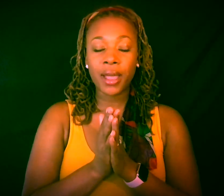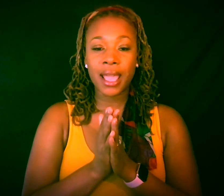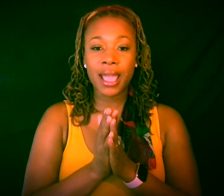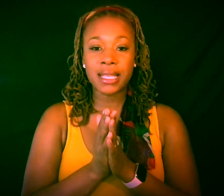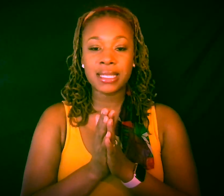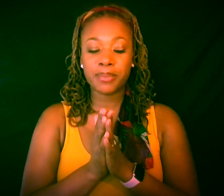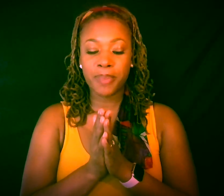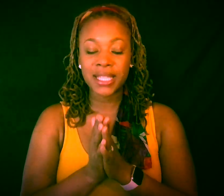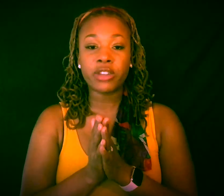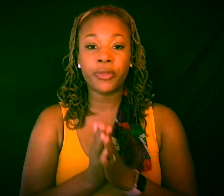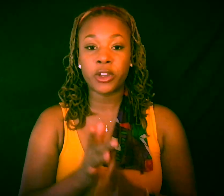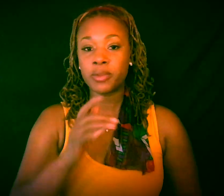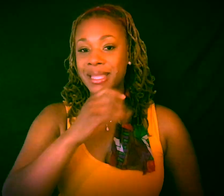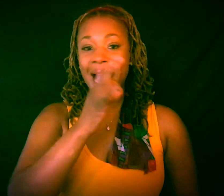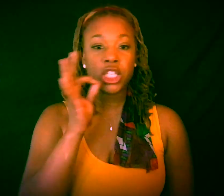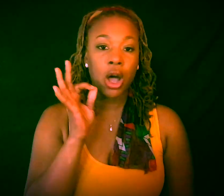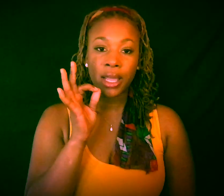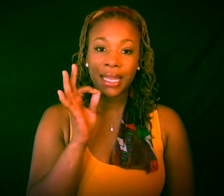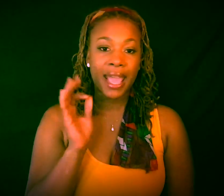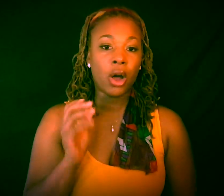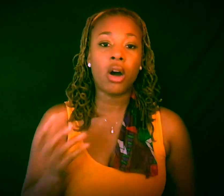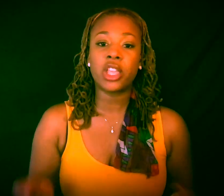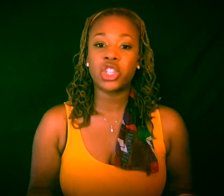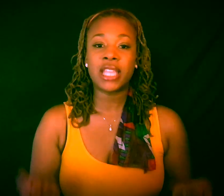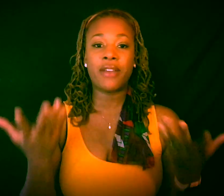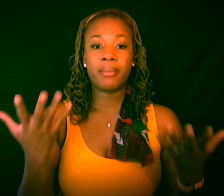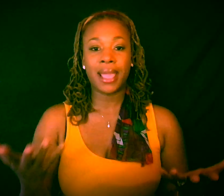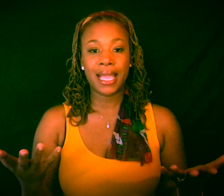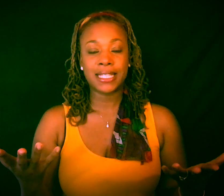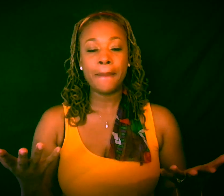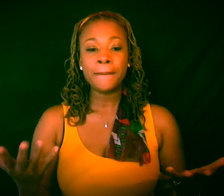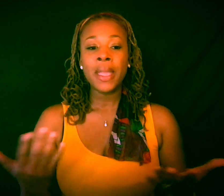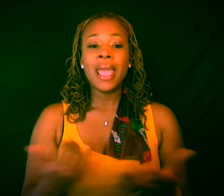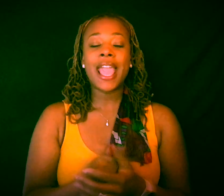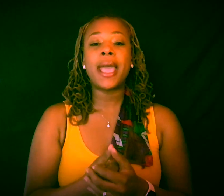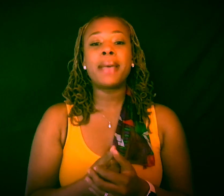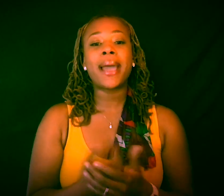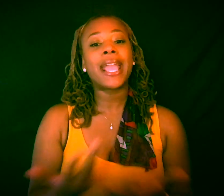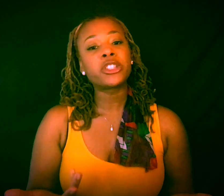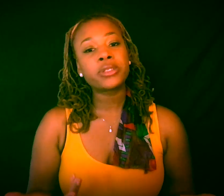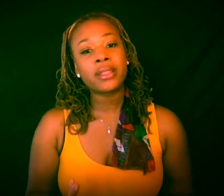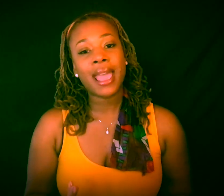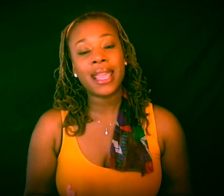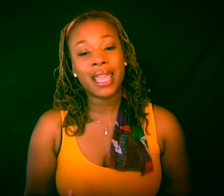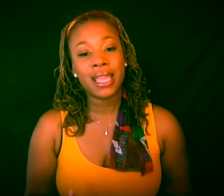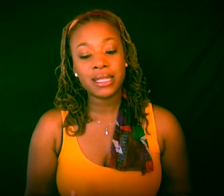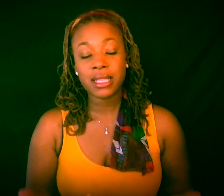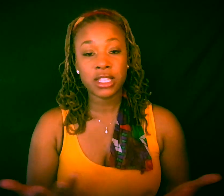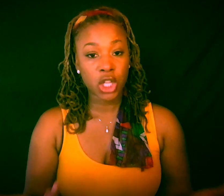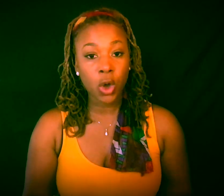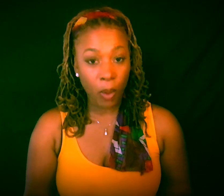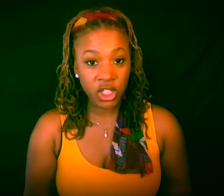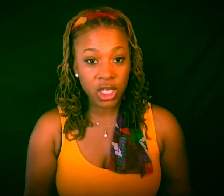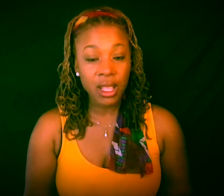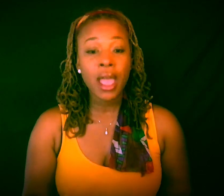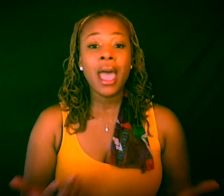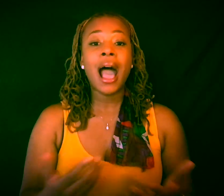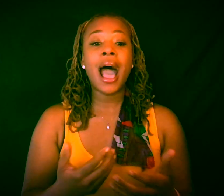is basically refers to me not talking at all and just having my hands up. And my answer to that is, that's a good question. I